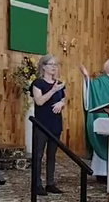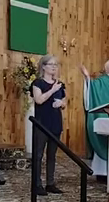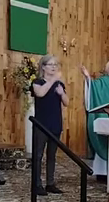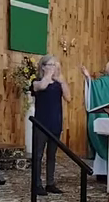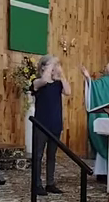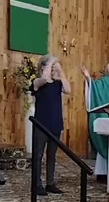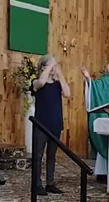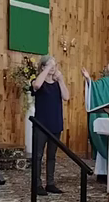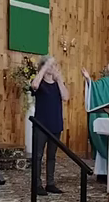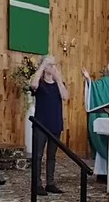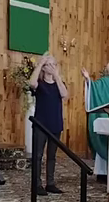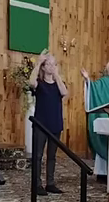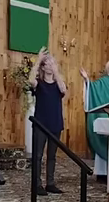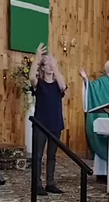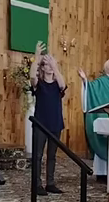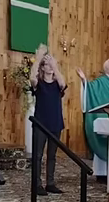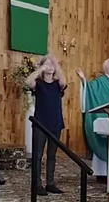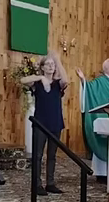Our Father,